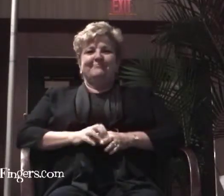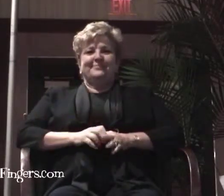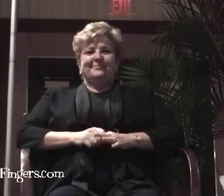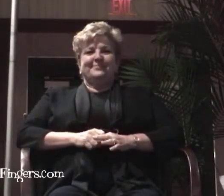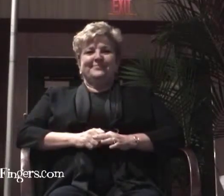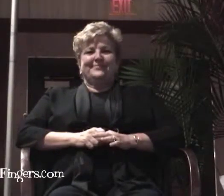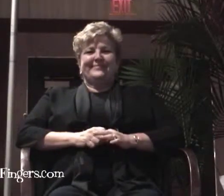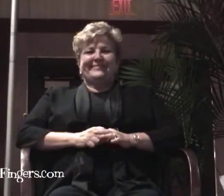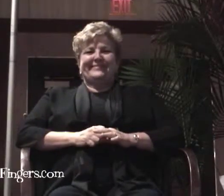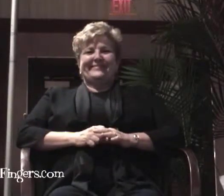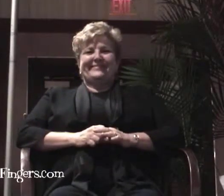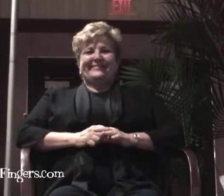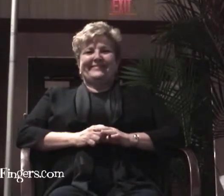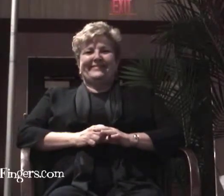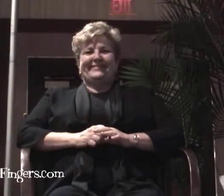And I like to drink.